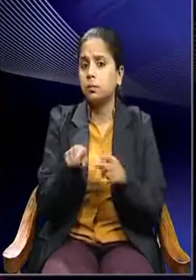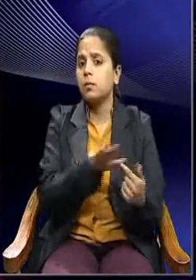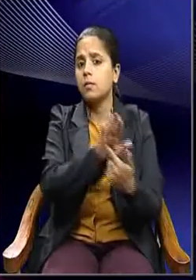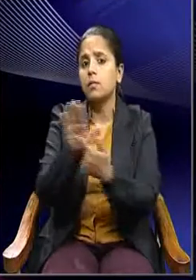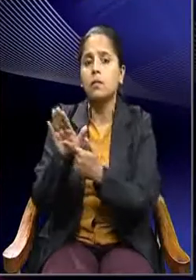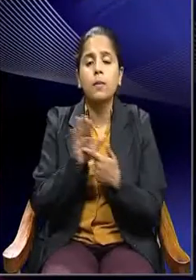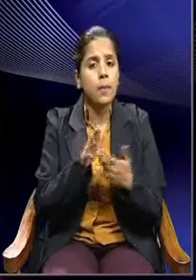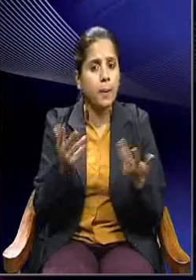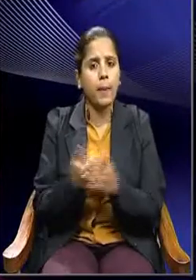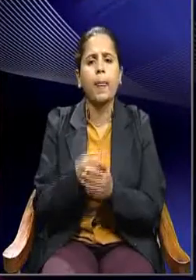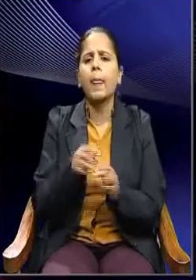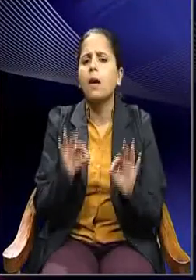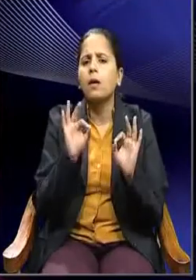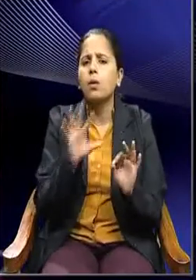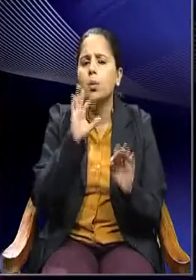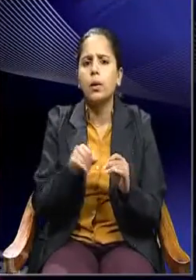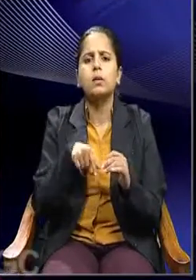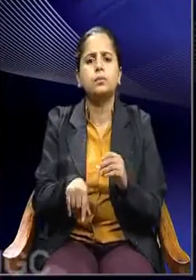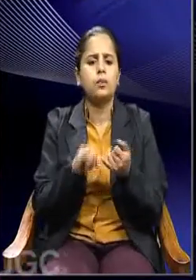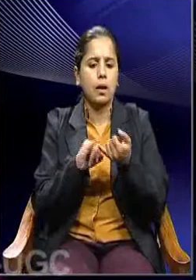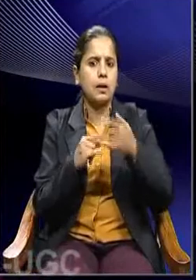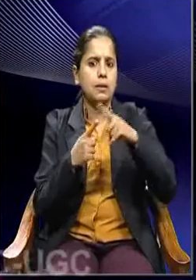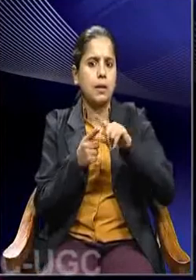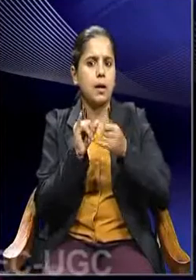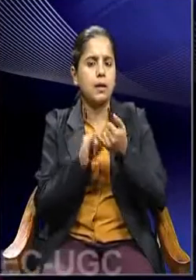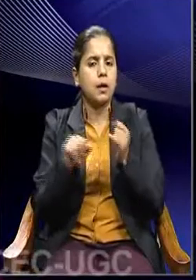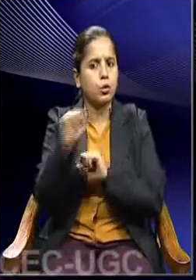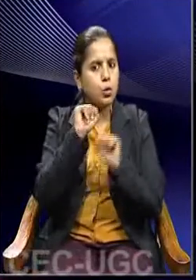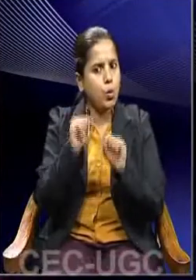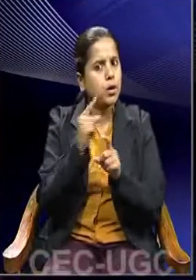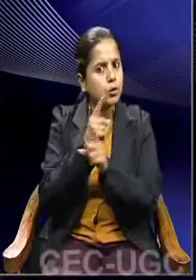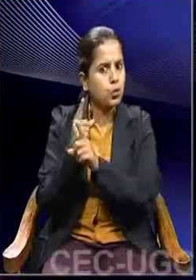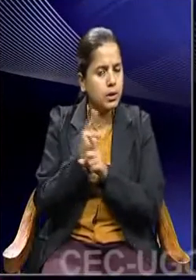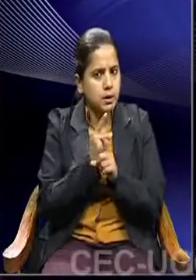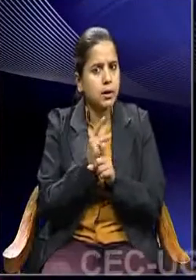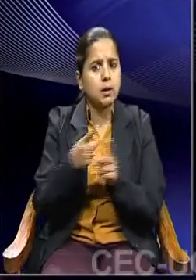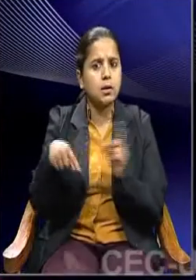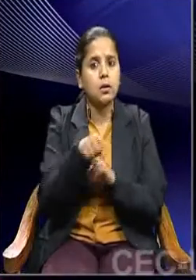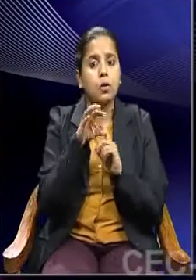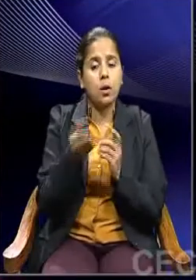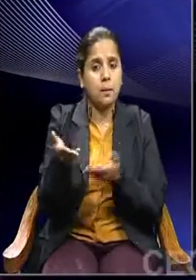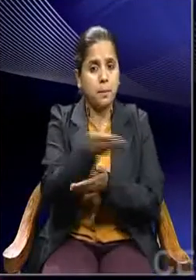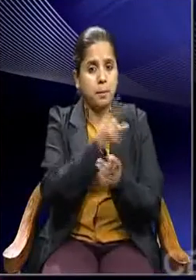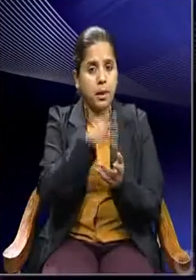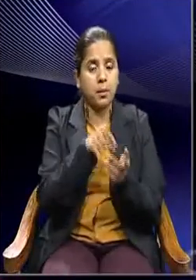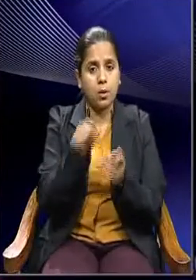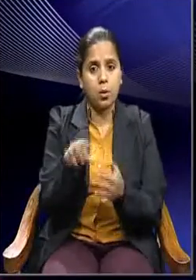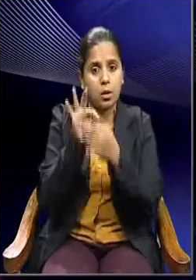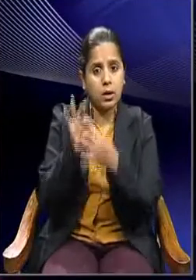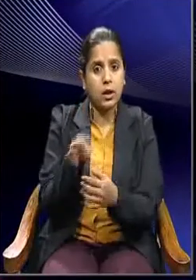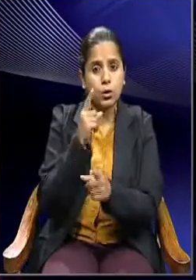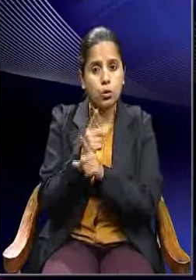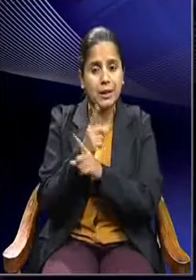out that proper status of teachers and due public regard for the profession of